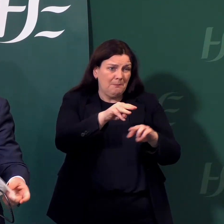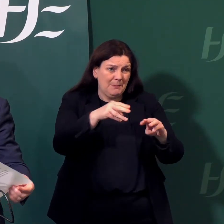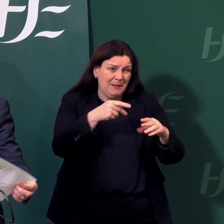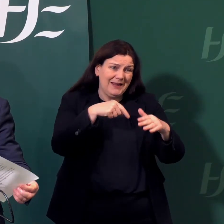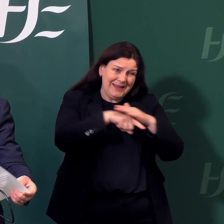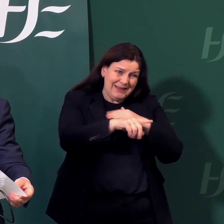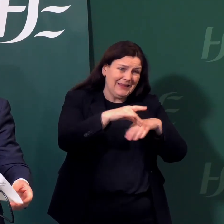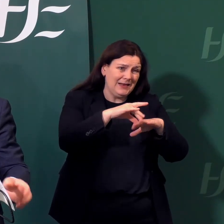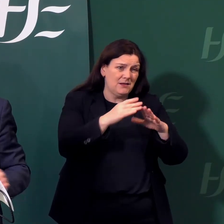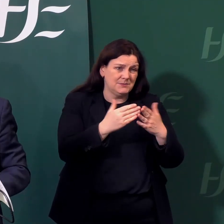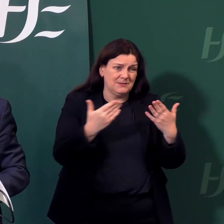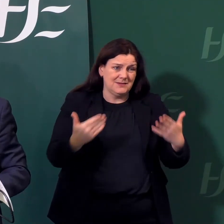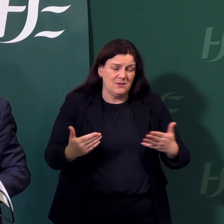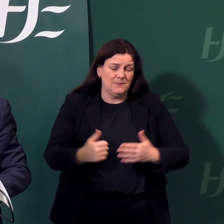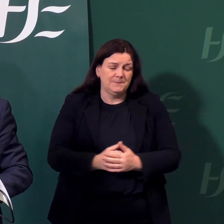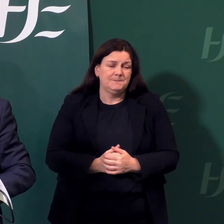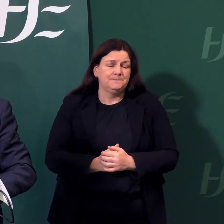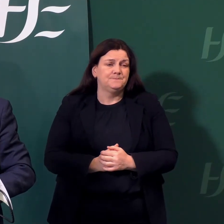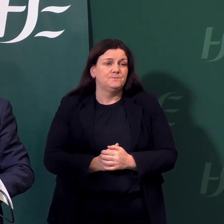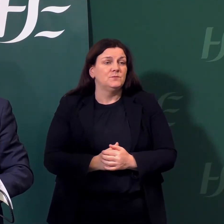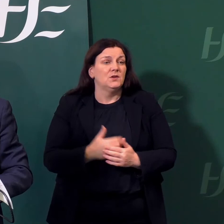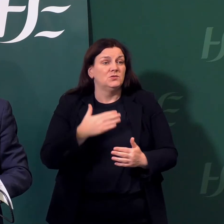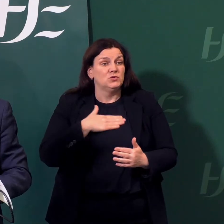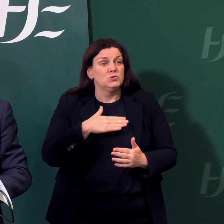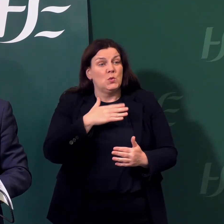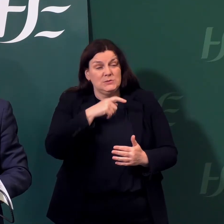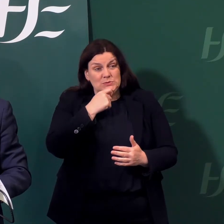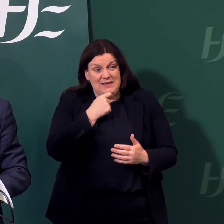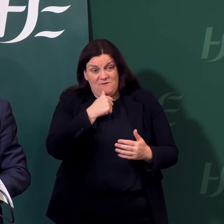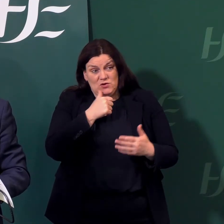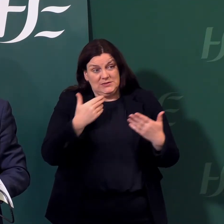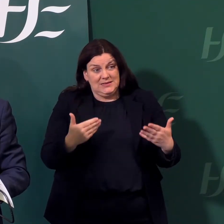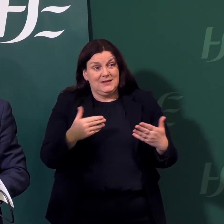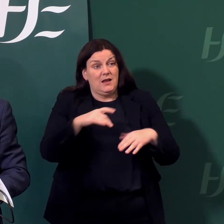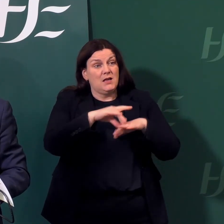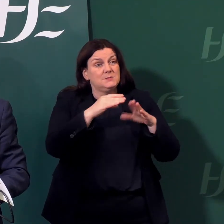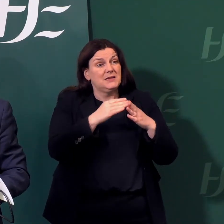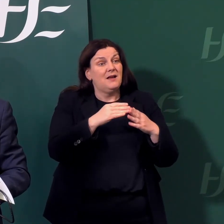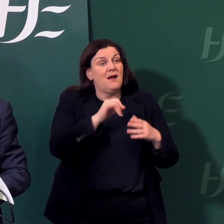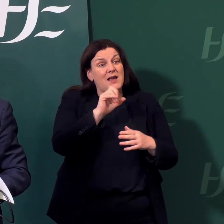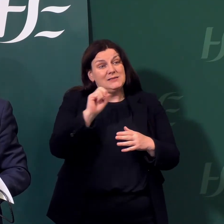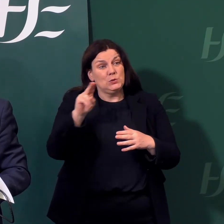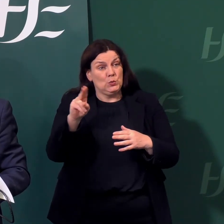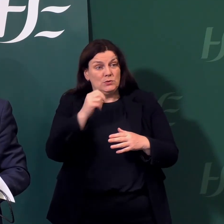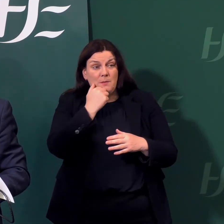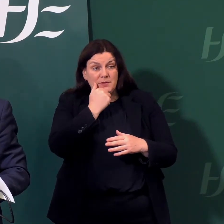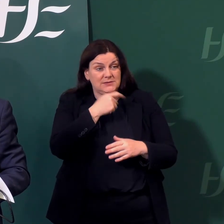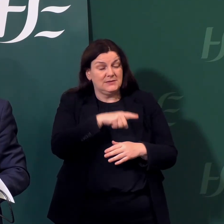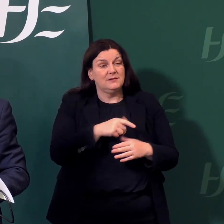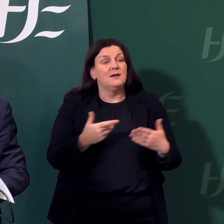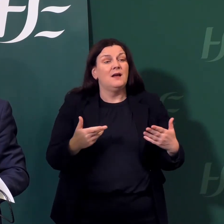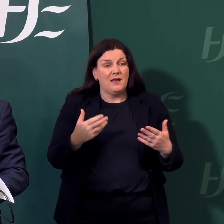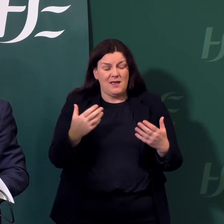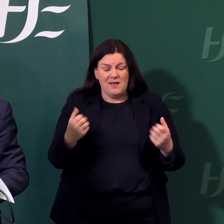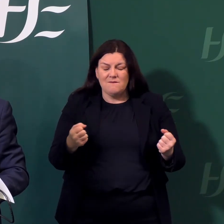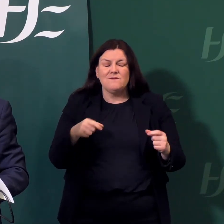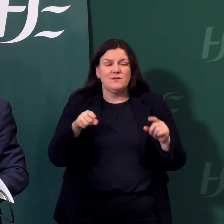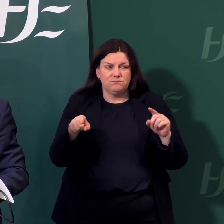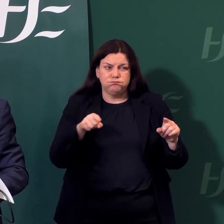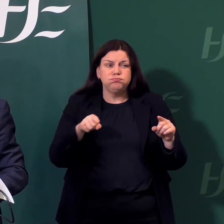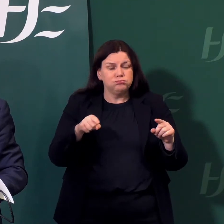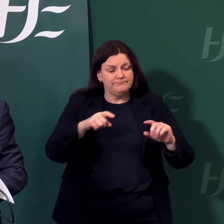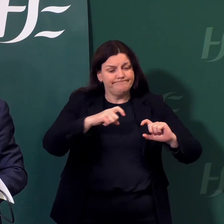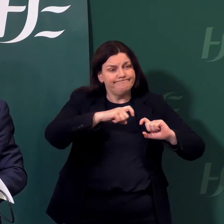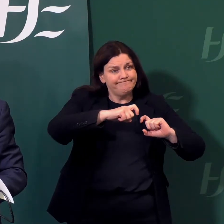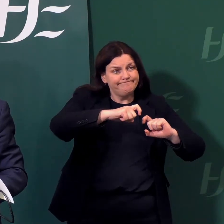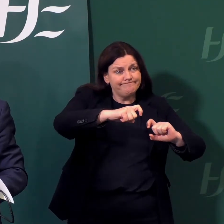Just want to say in the first instance, between the hospitalisations and ICU numbers certainly have